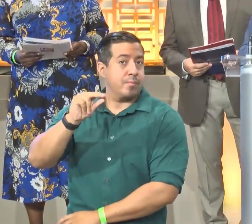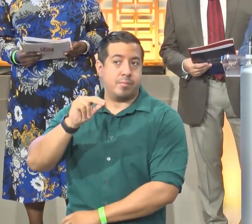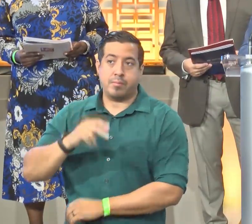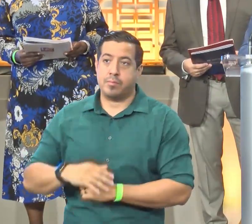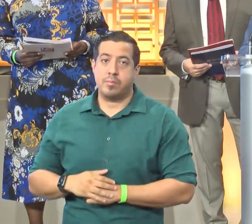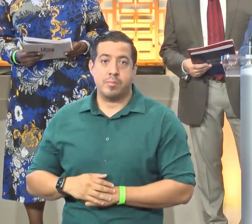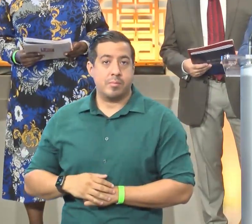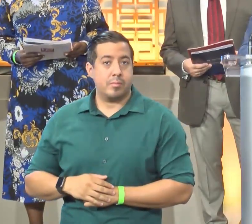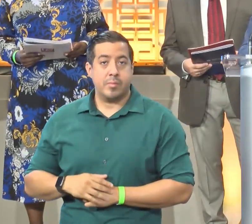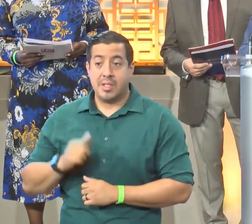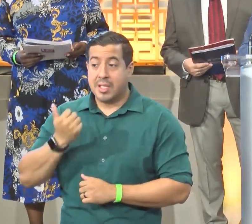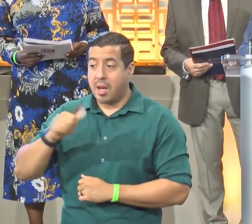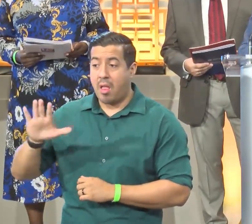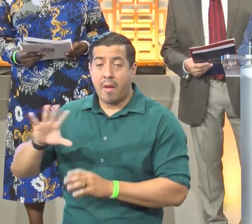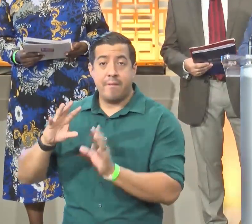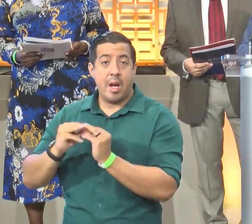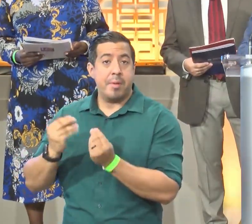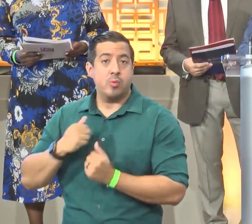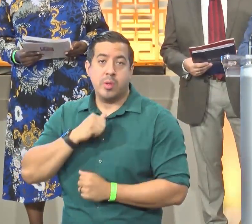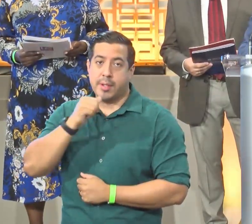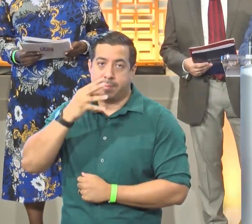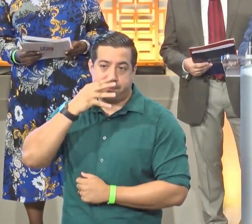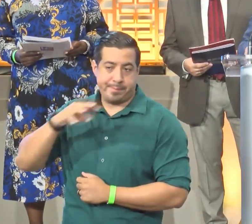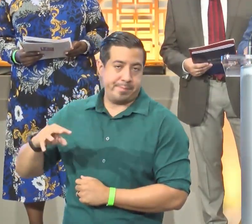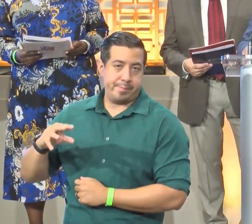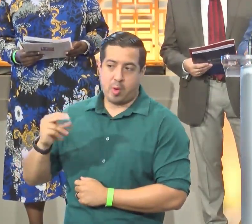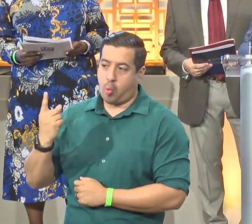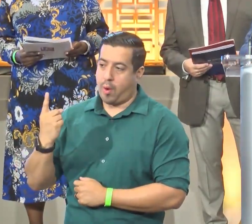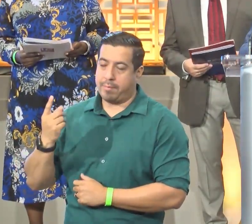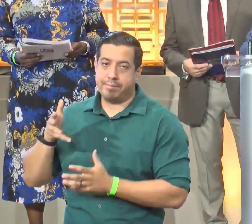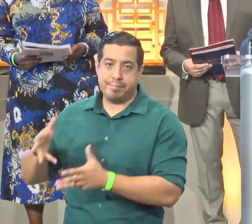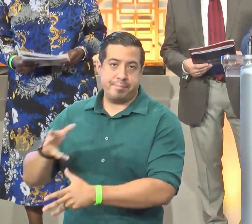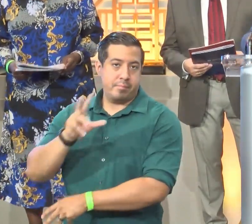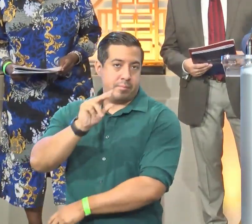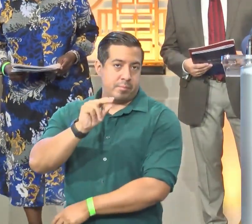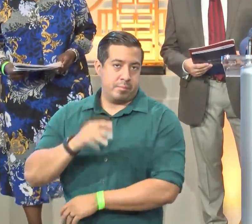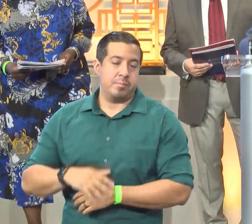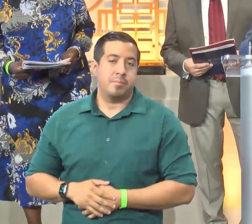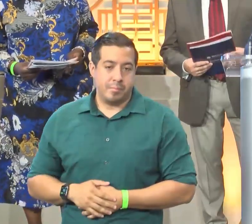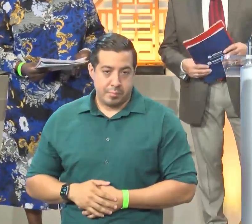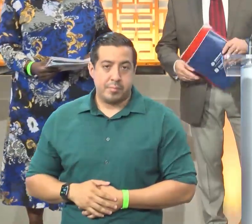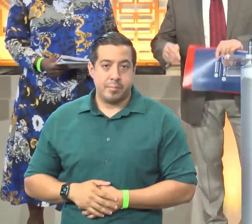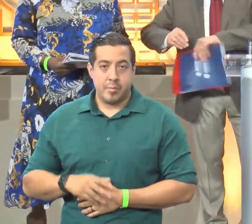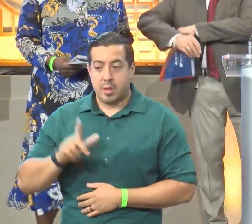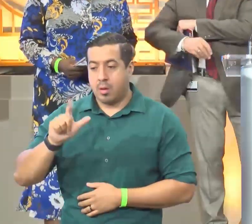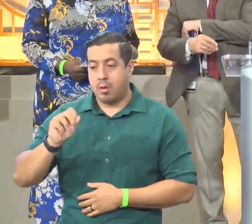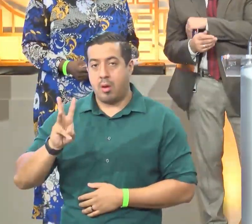any given family. We leave no one behind. Dr. Lawson.